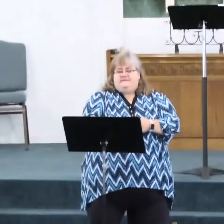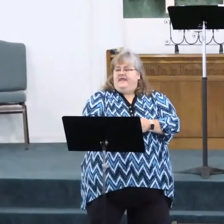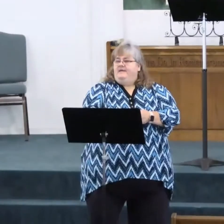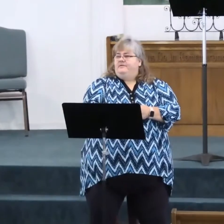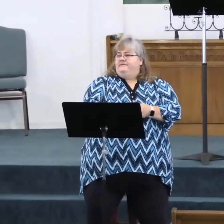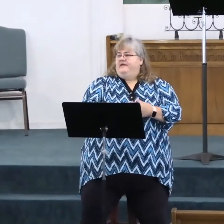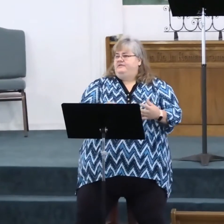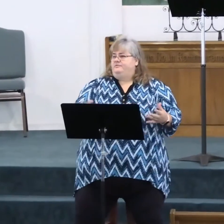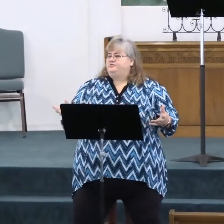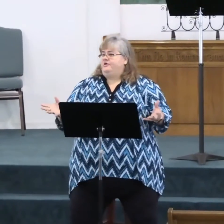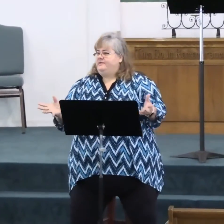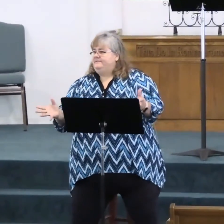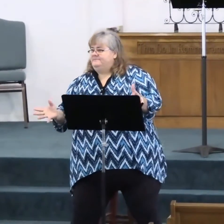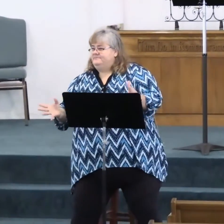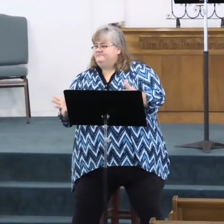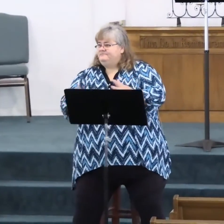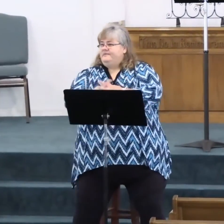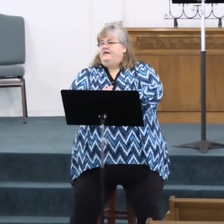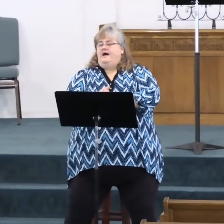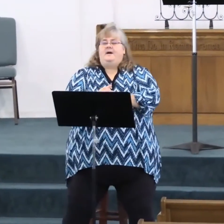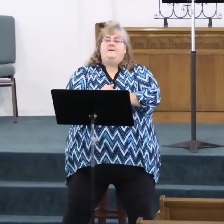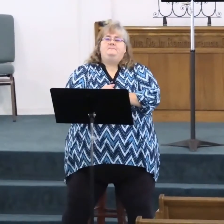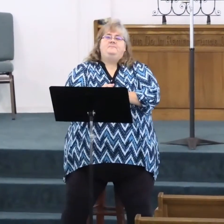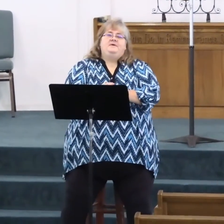Today I'm going to take you through a journey.